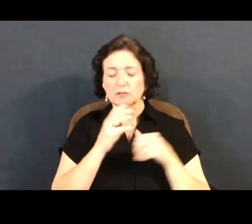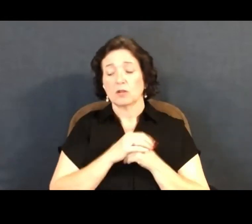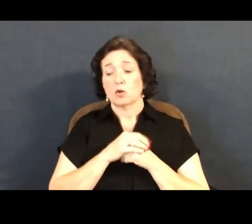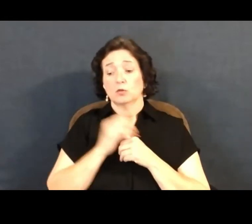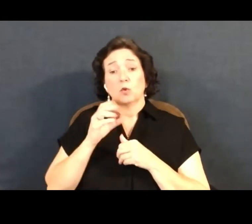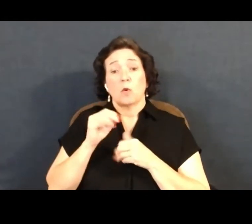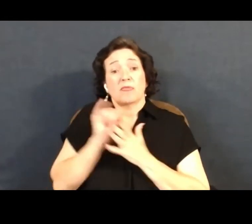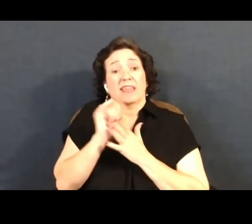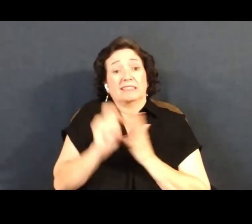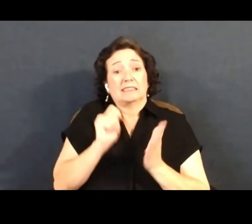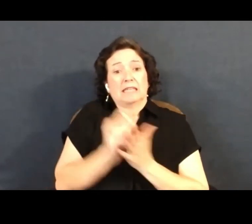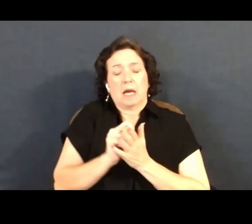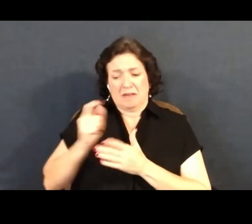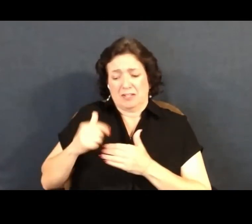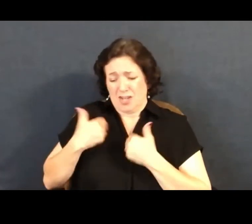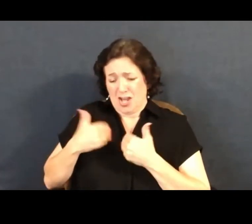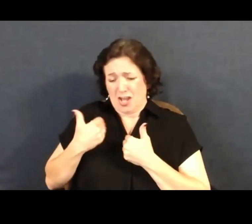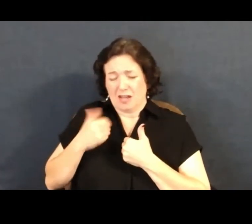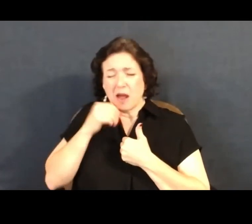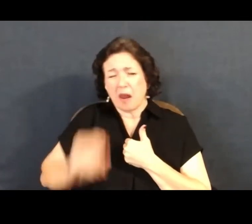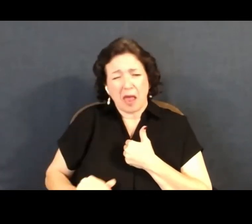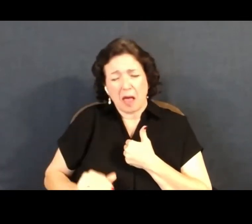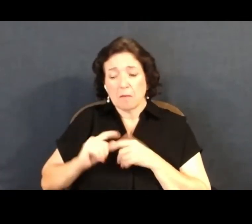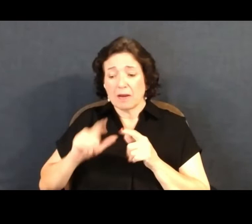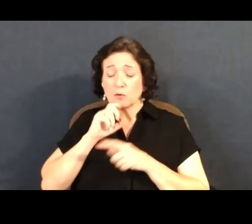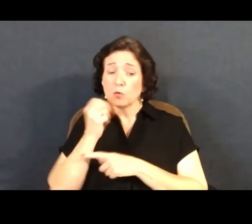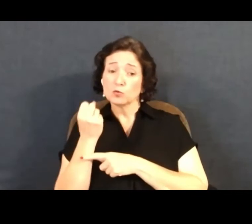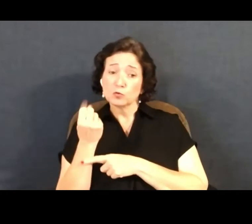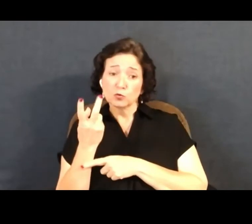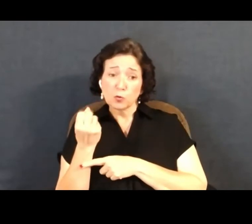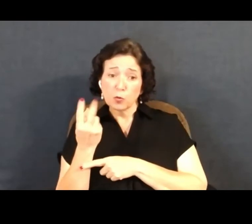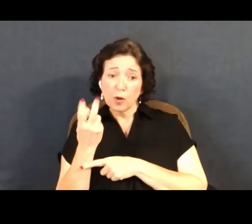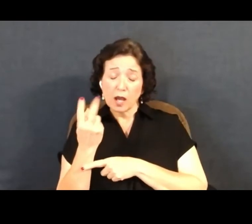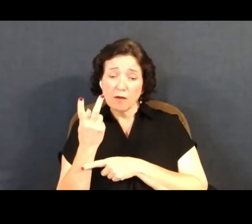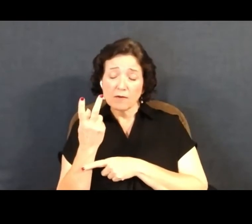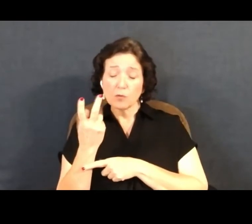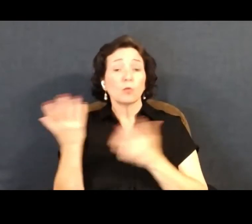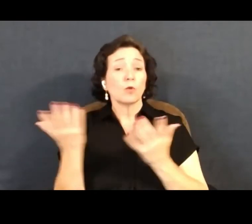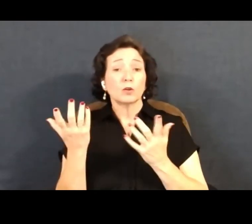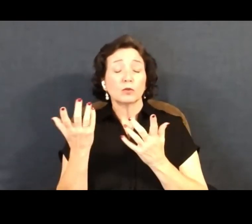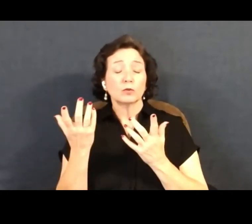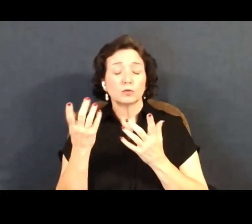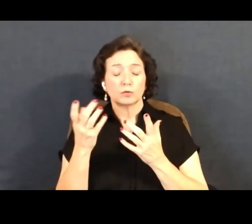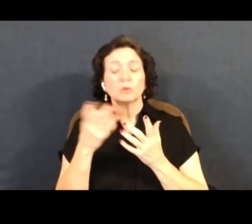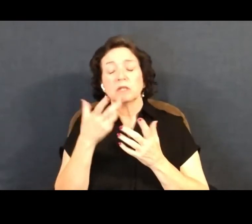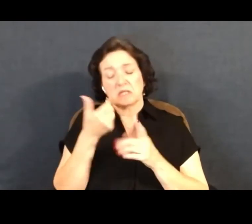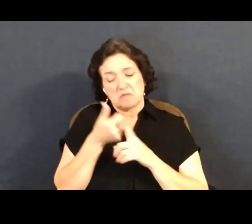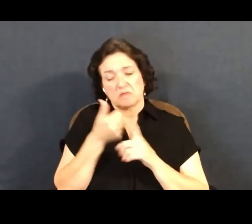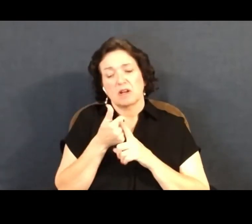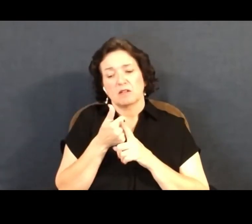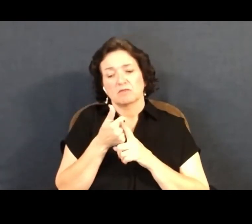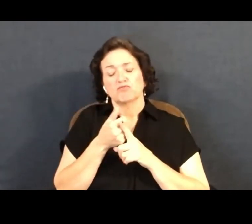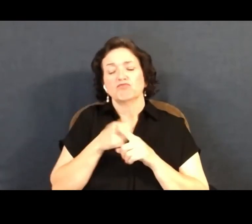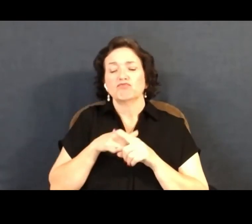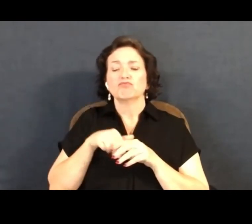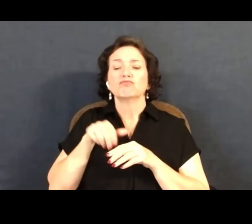boy, but not an infant, at the age of 12 years old, Darius set his foot to the floor,